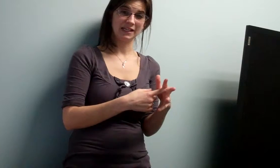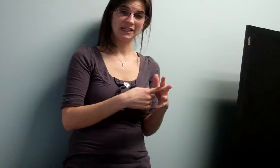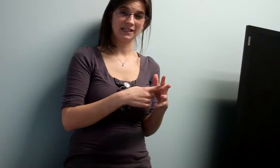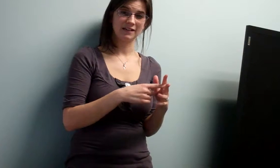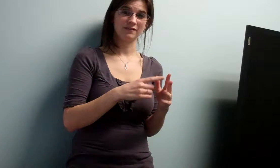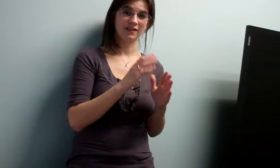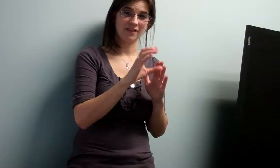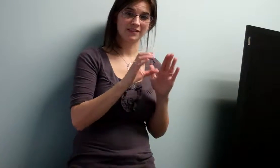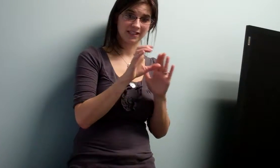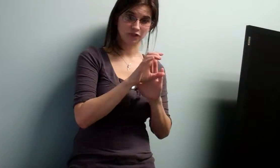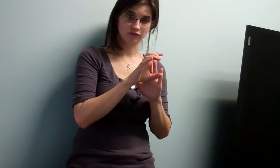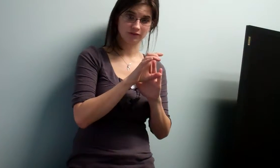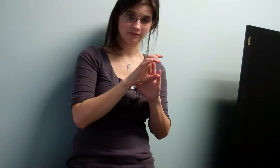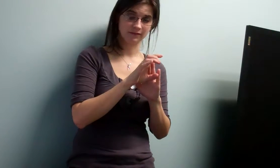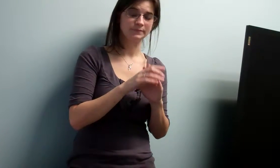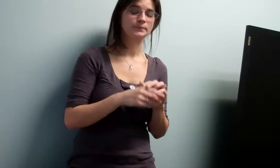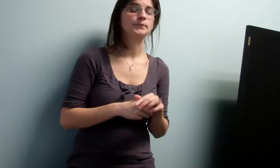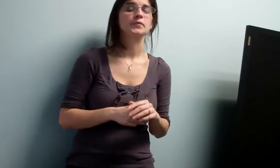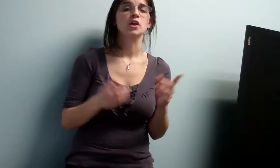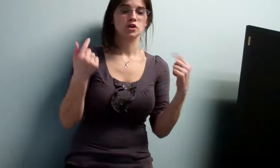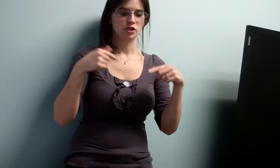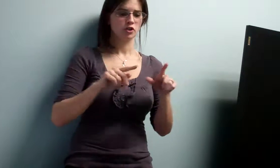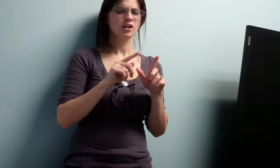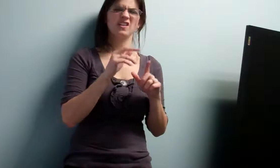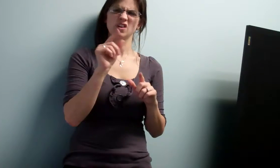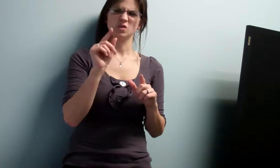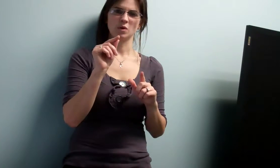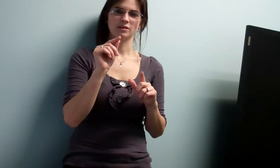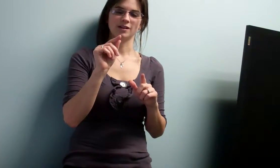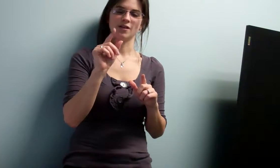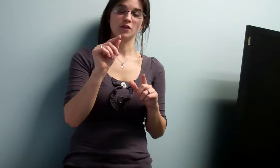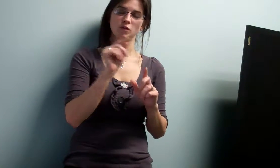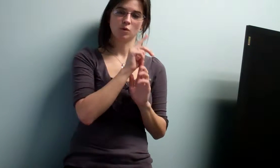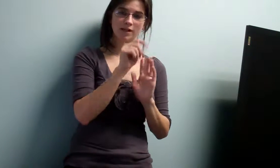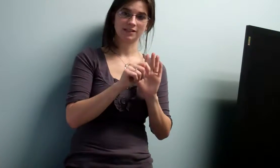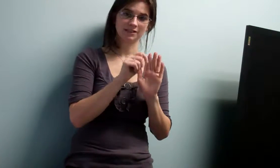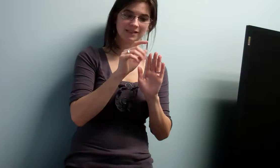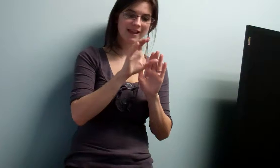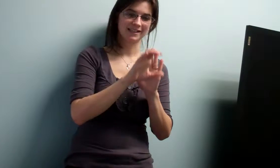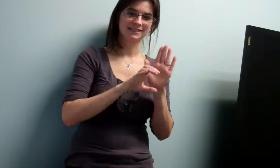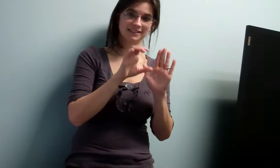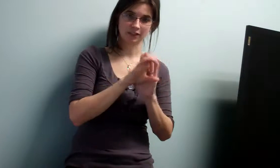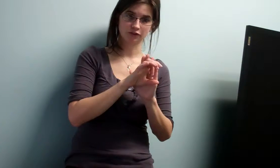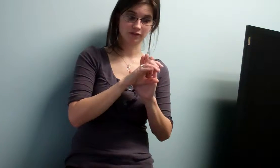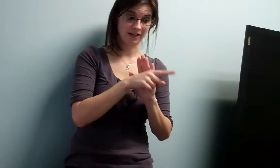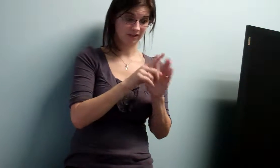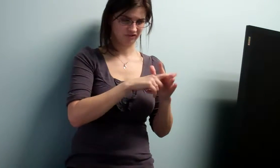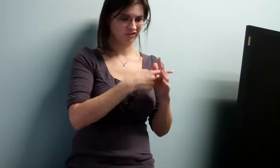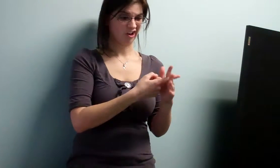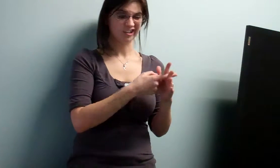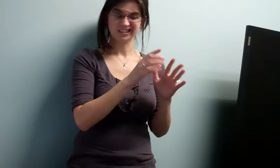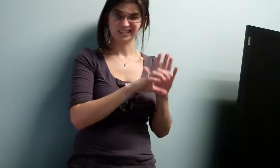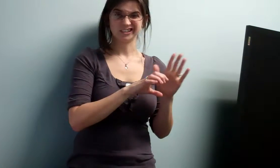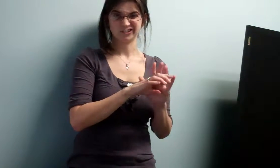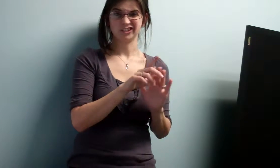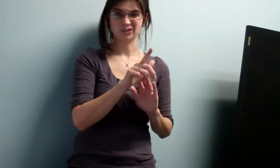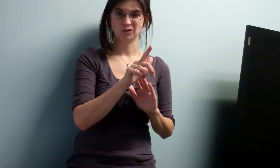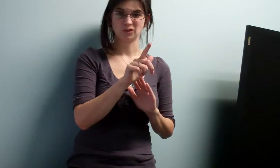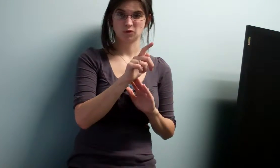within the 20th century, and he starts the 20th century already 32 years old, I think it can be said without question that